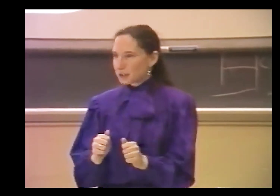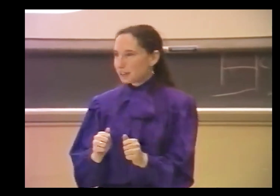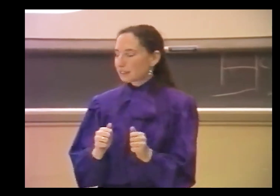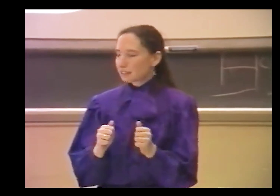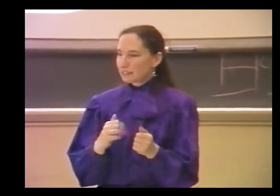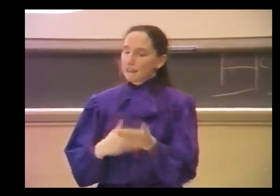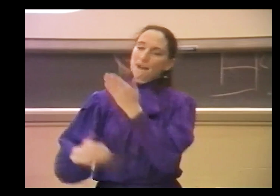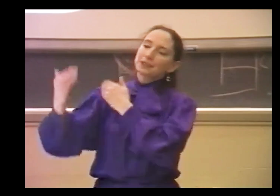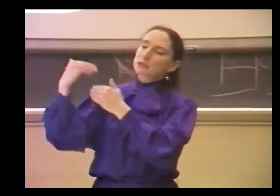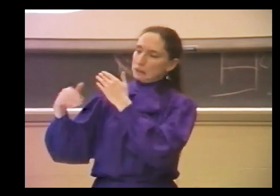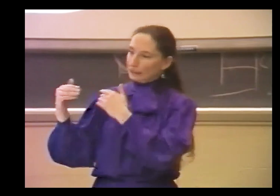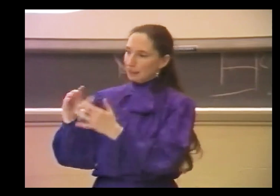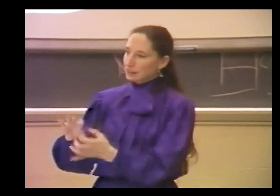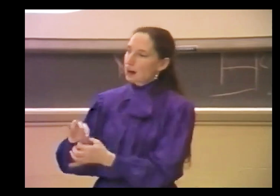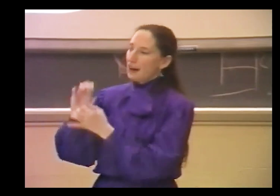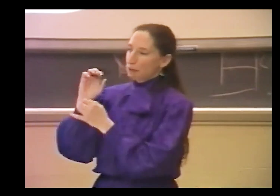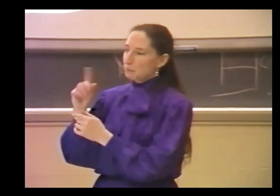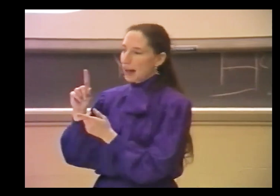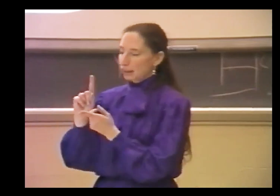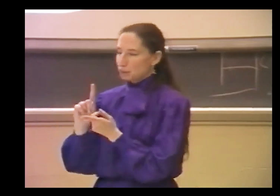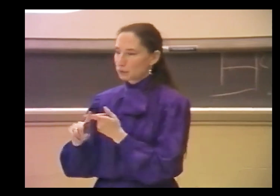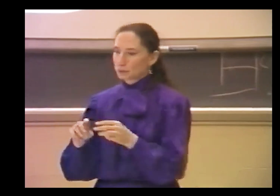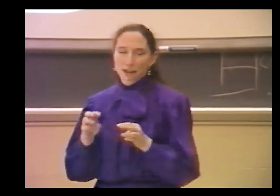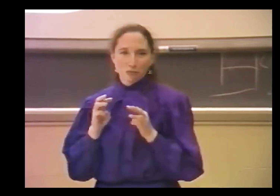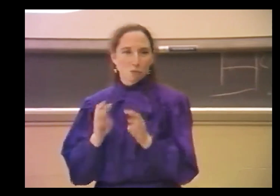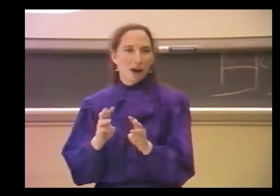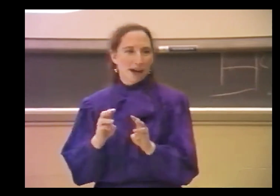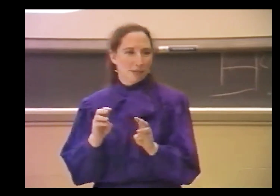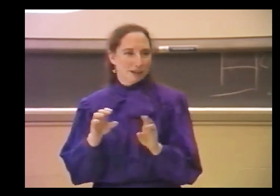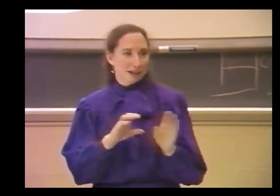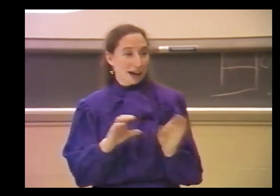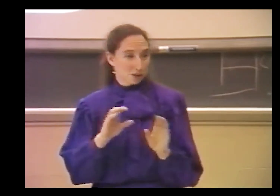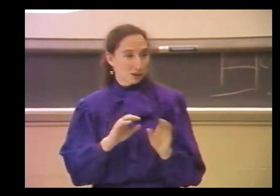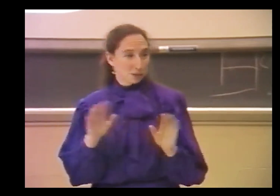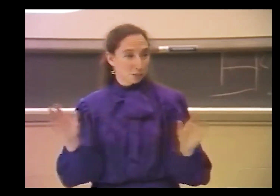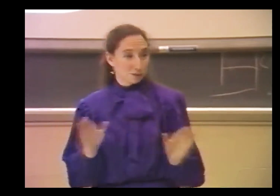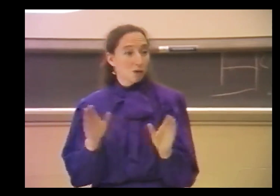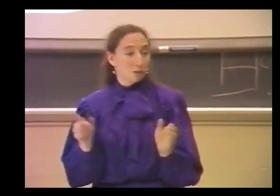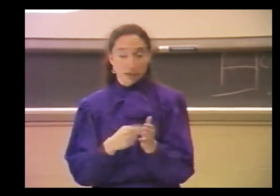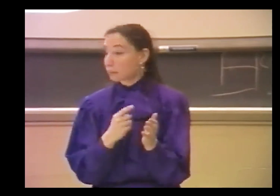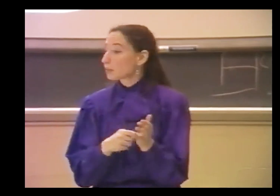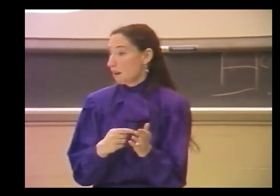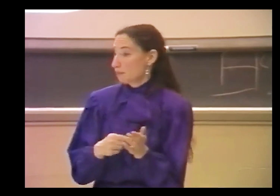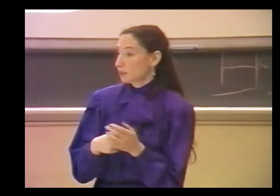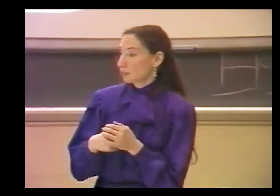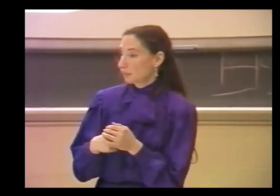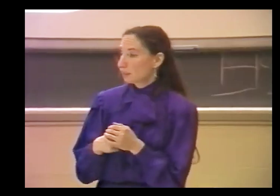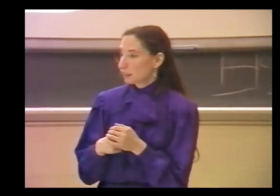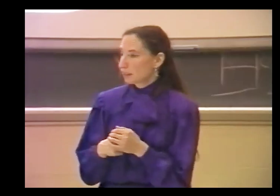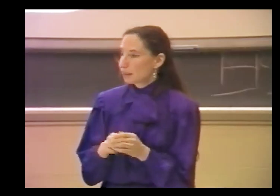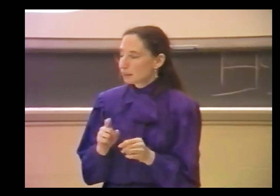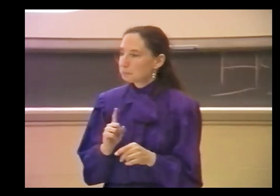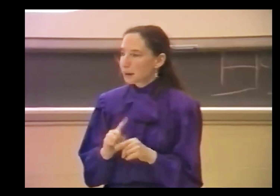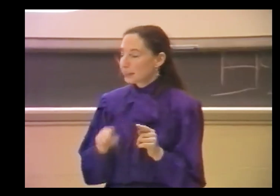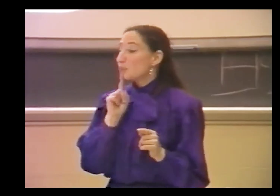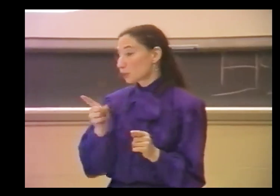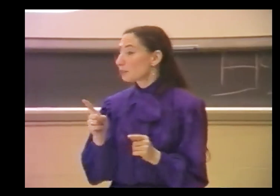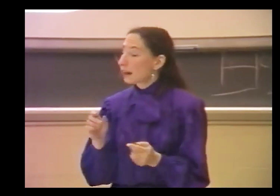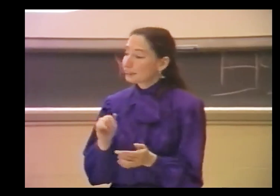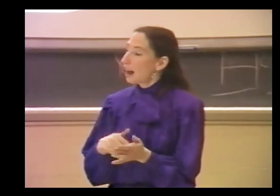could ultimately tie it back to like the way that an action is performed sometimes. But it's true. I